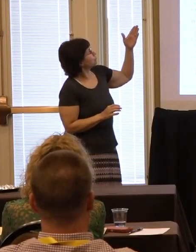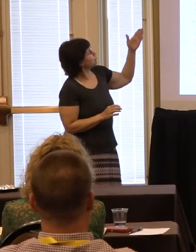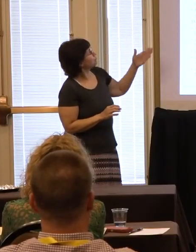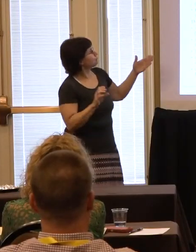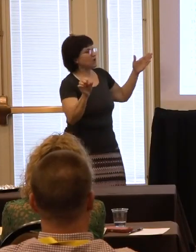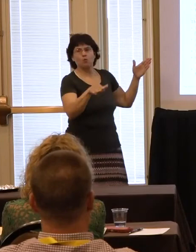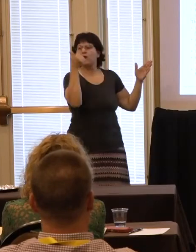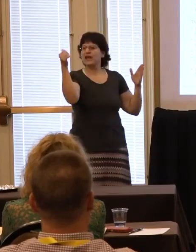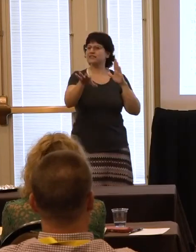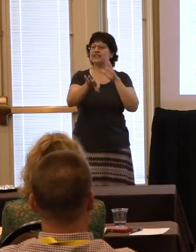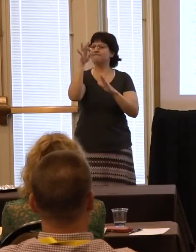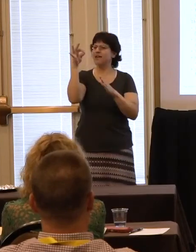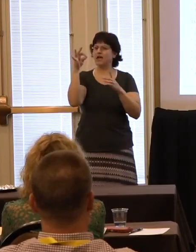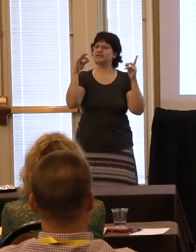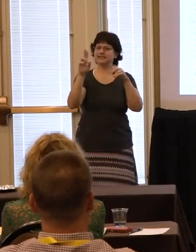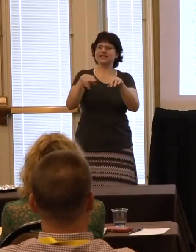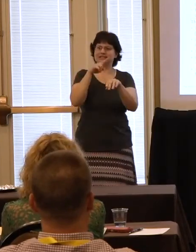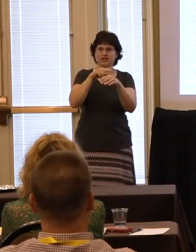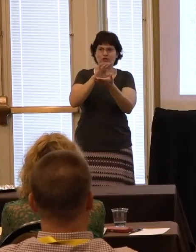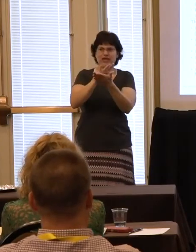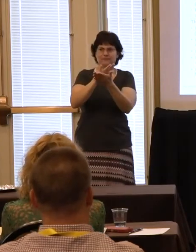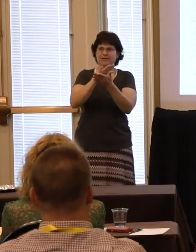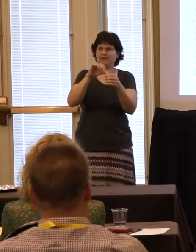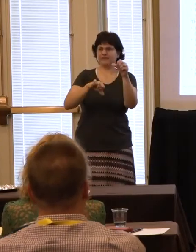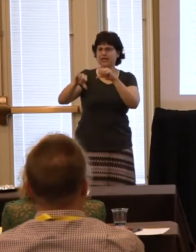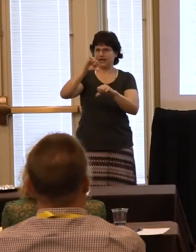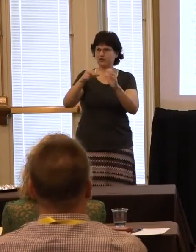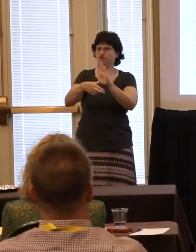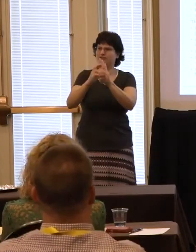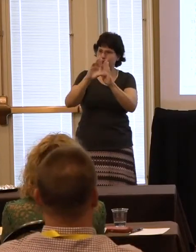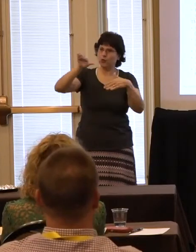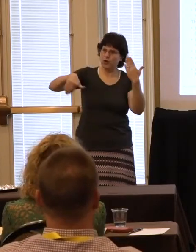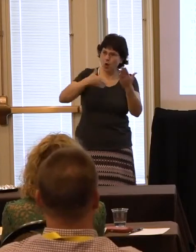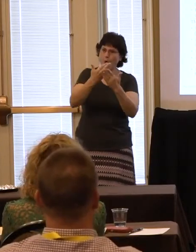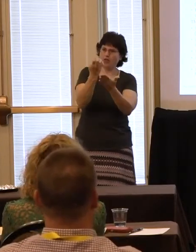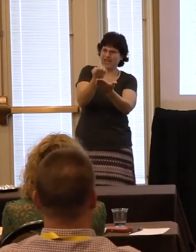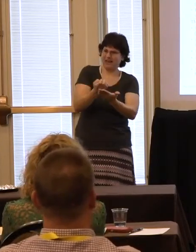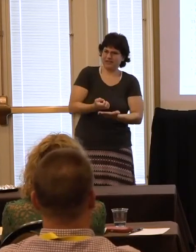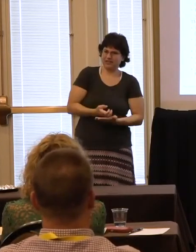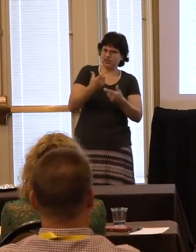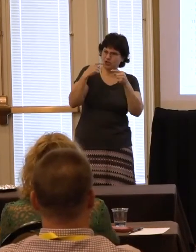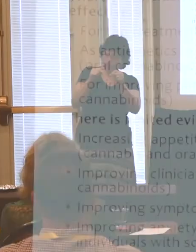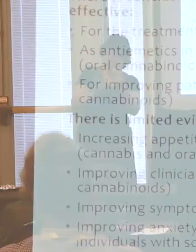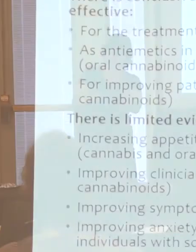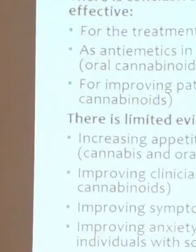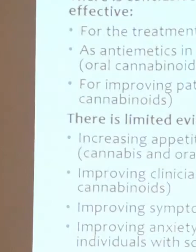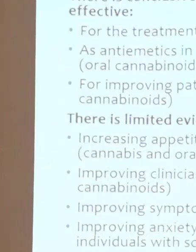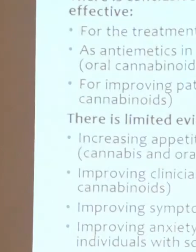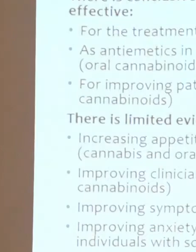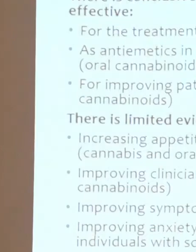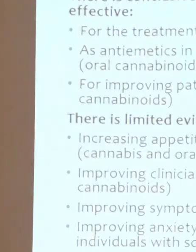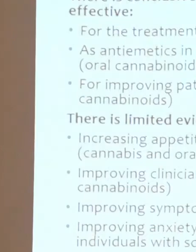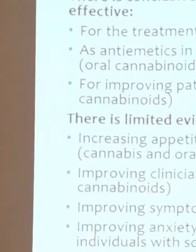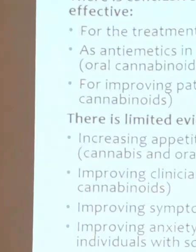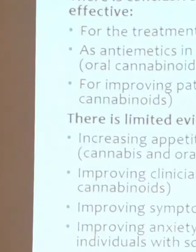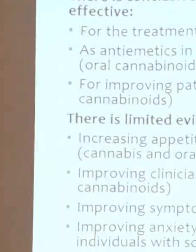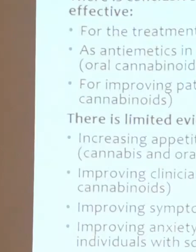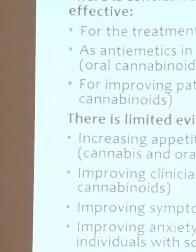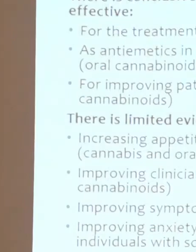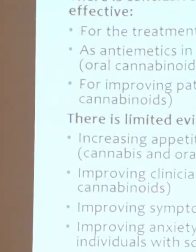What else did they find? So this is National Academy of Sciences, again, reviewing all the evidence, trying to develop practice guidelines.